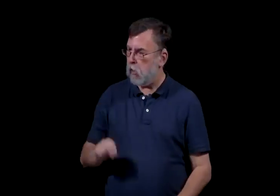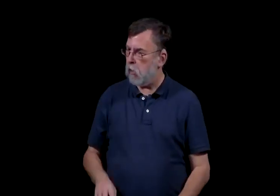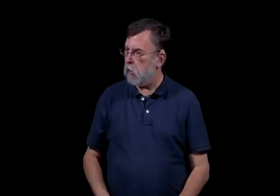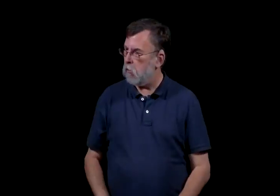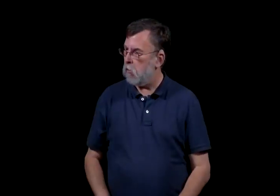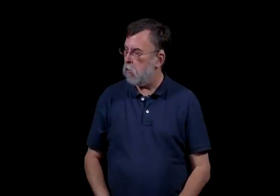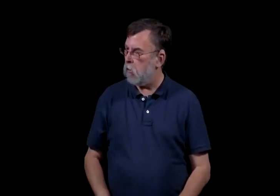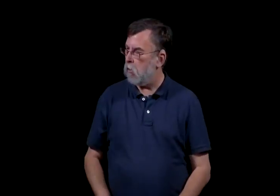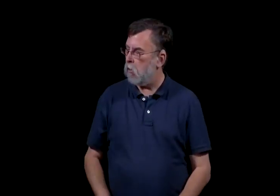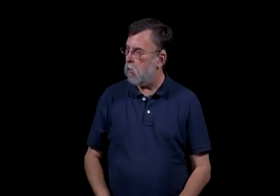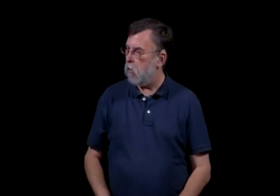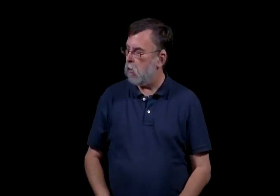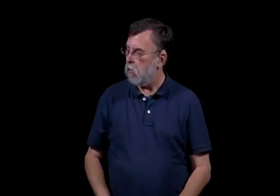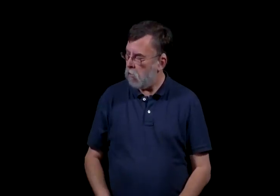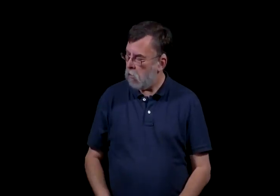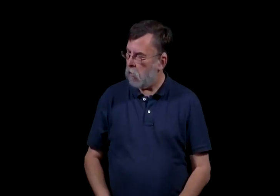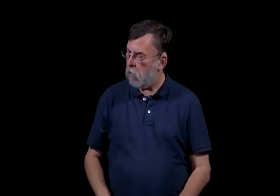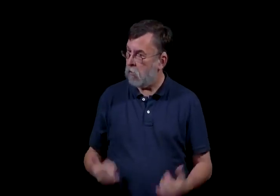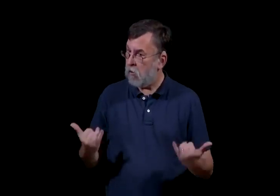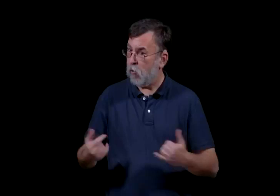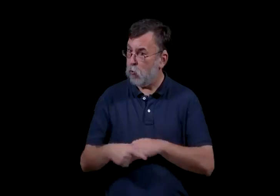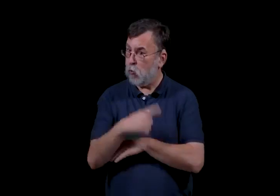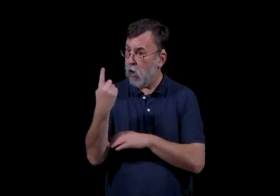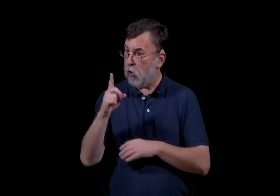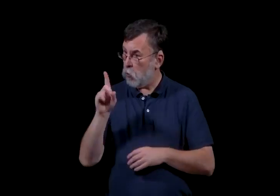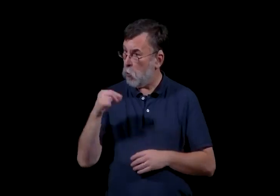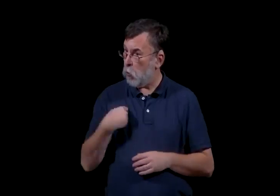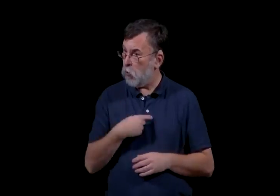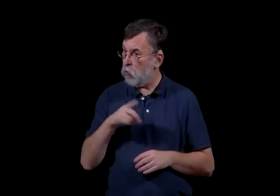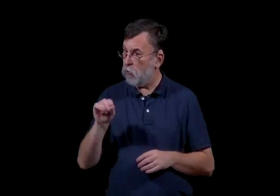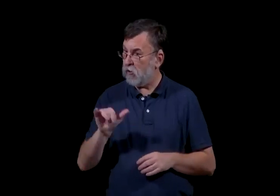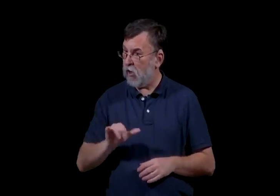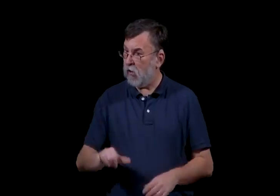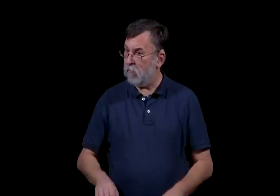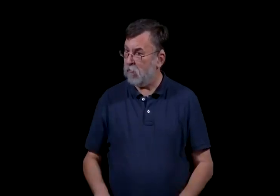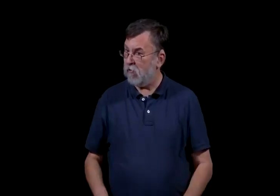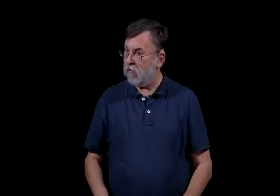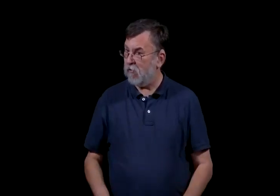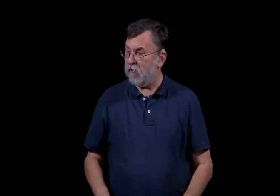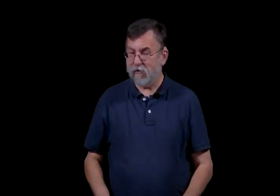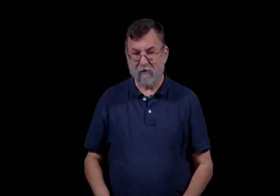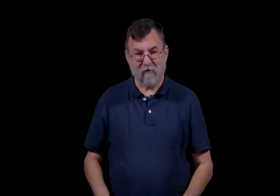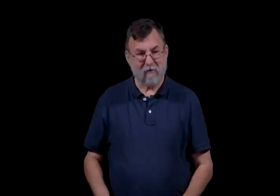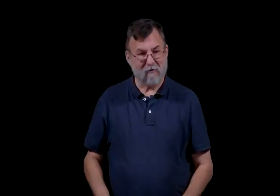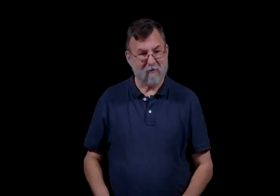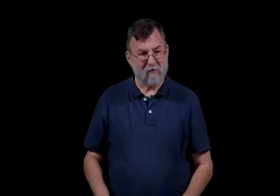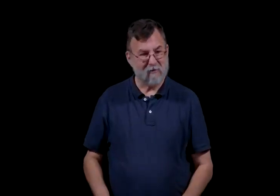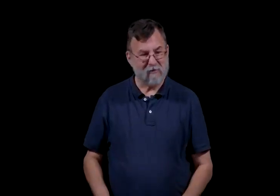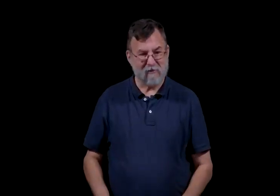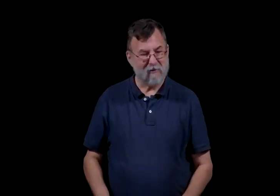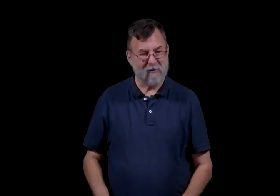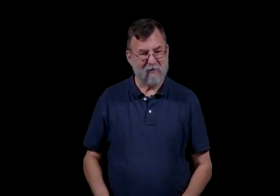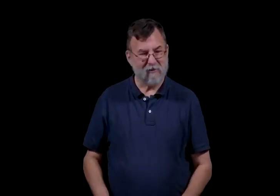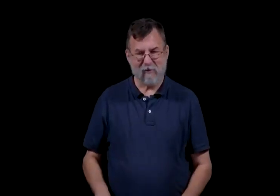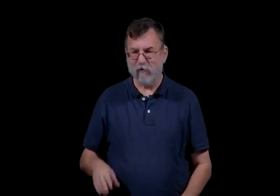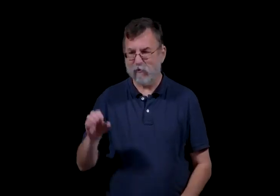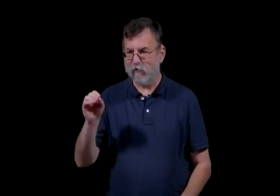out how to take care of wounds like that. Amazing. Today, what do we have? All this fancy stuff, right?